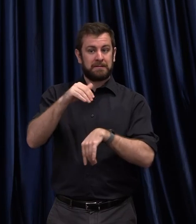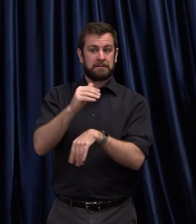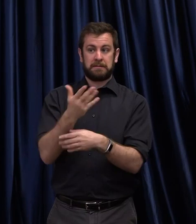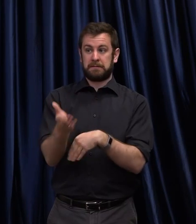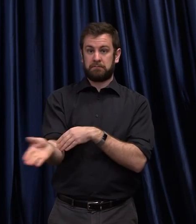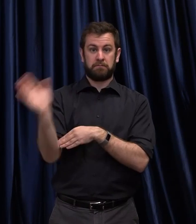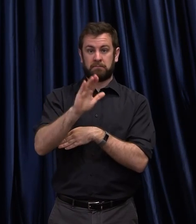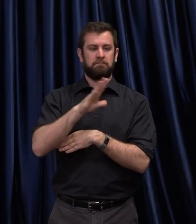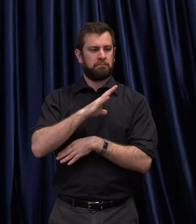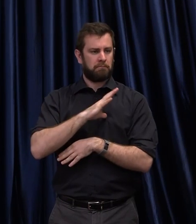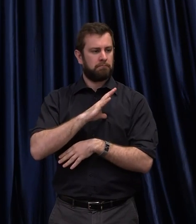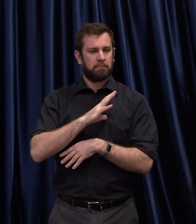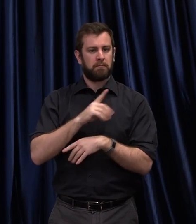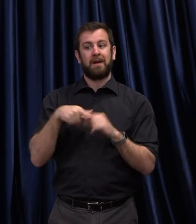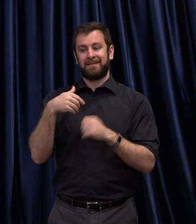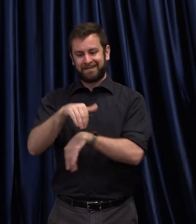we open up.